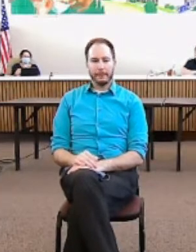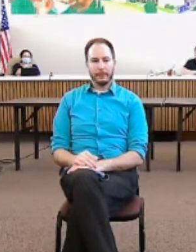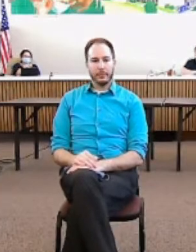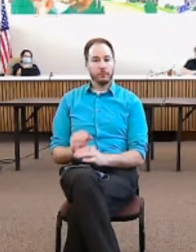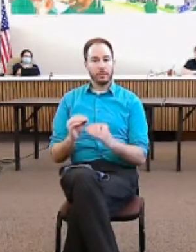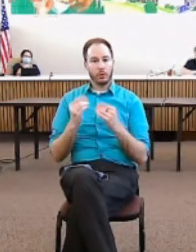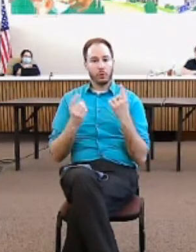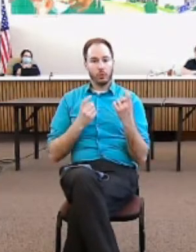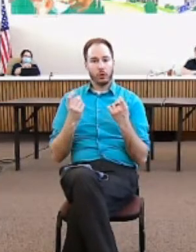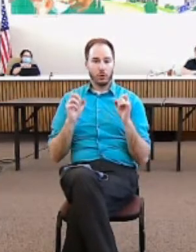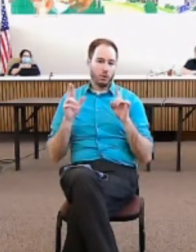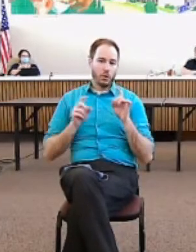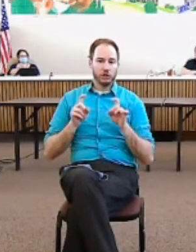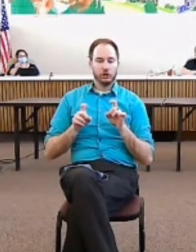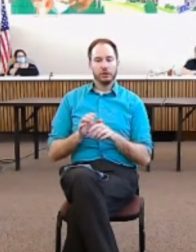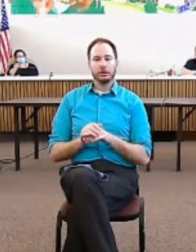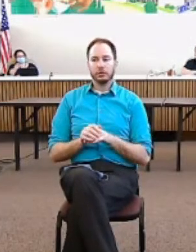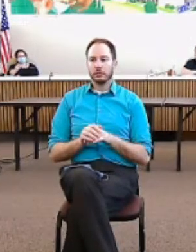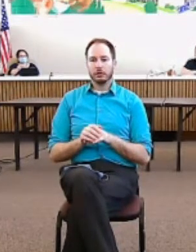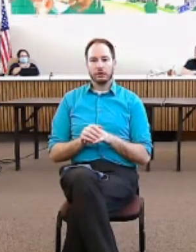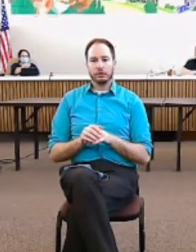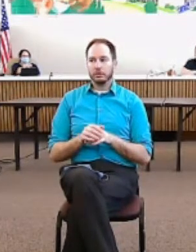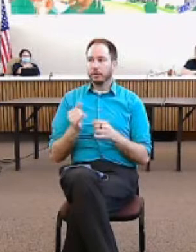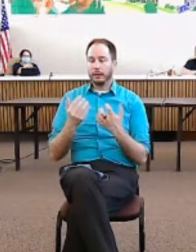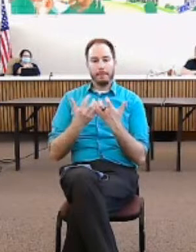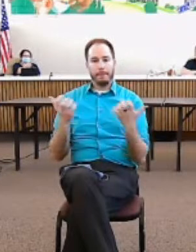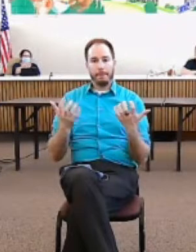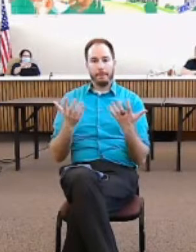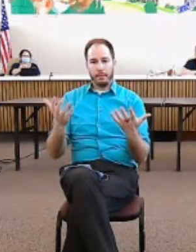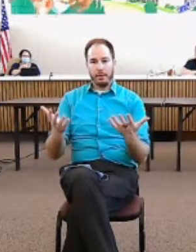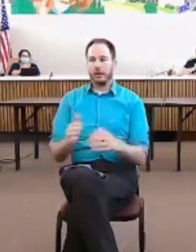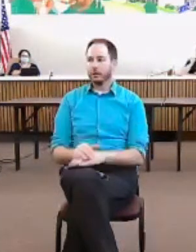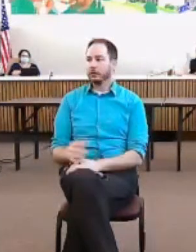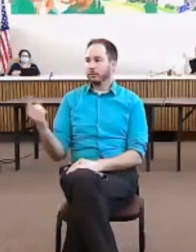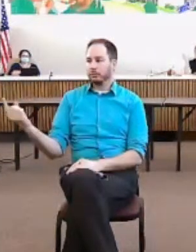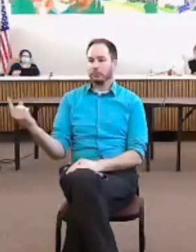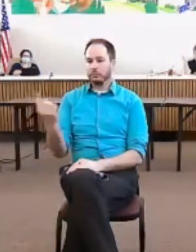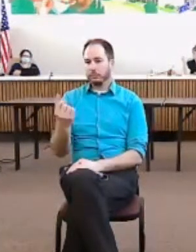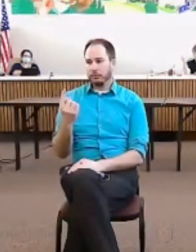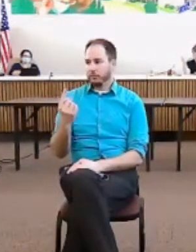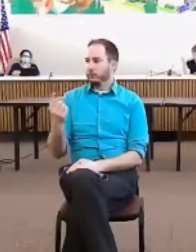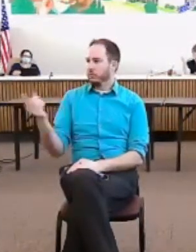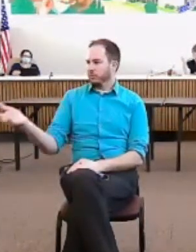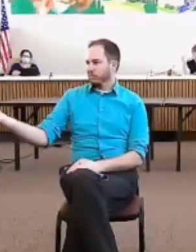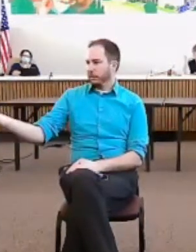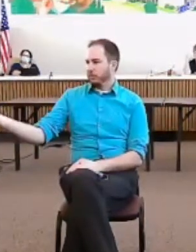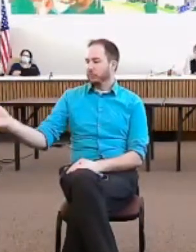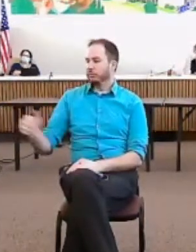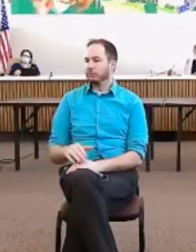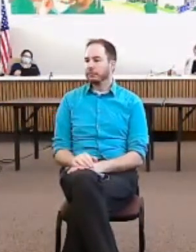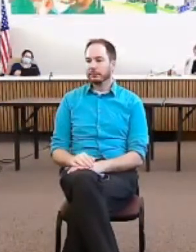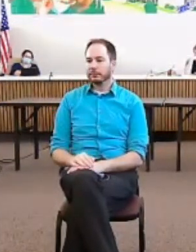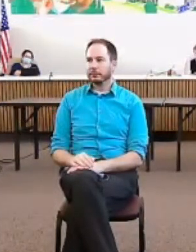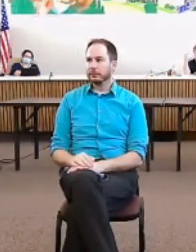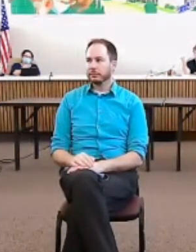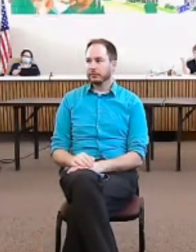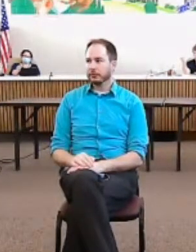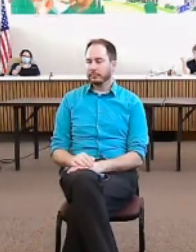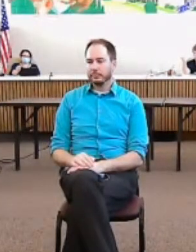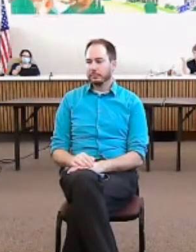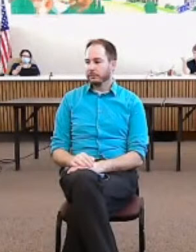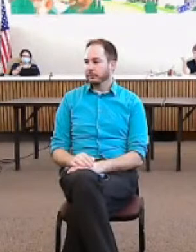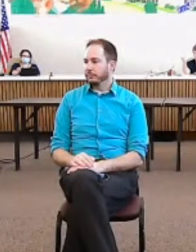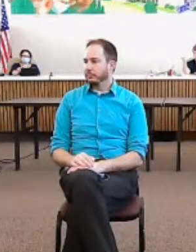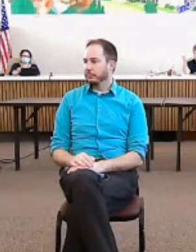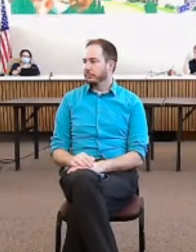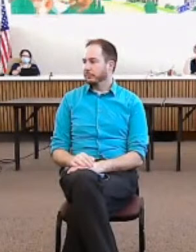Other questions? Anything from the public? Coming up, if you want to make it easier, yeah, you can use the hand mic or you can use